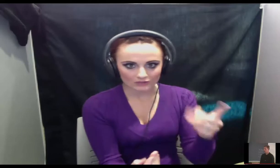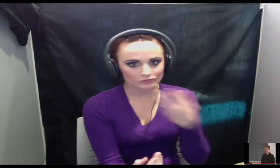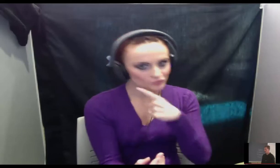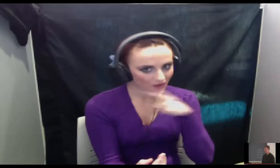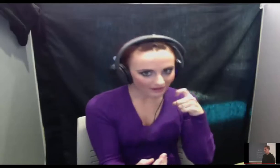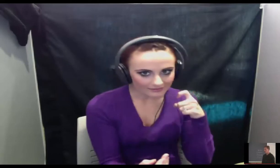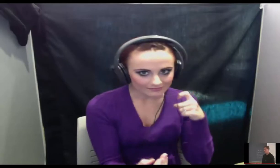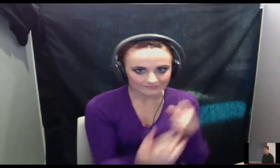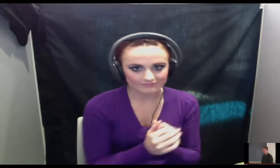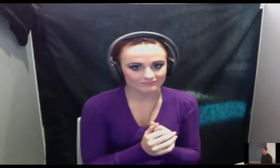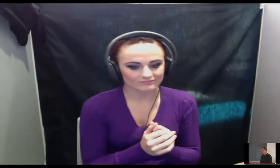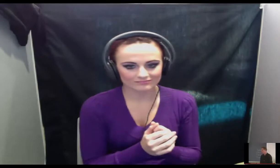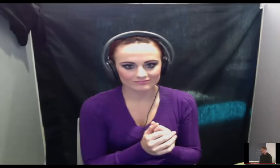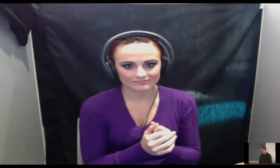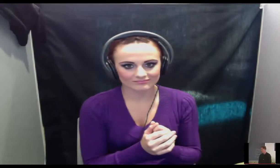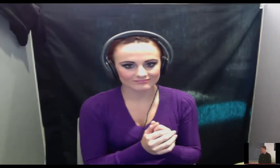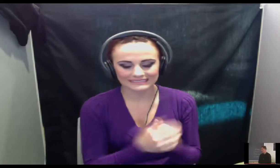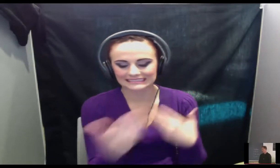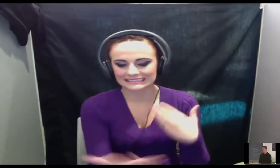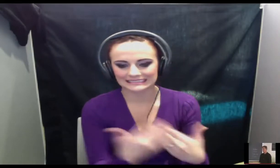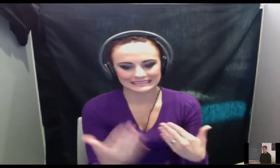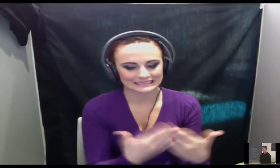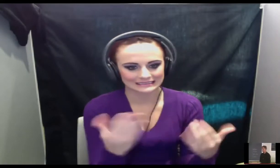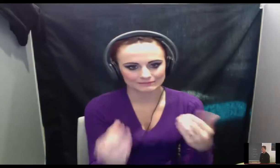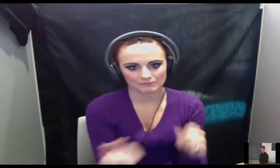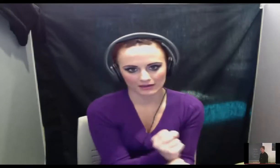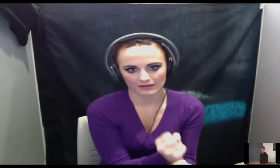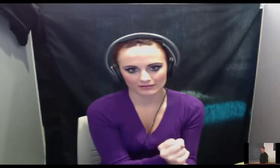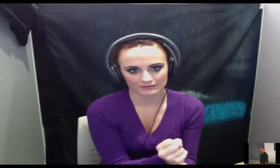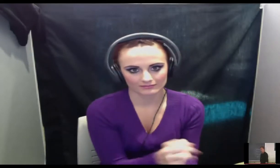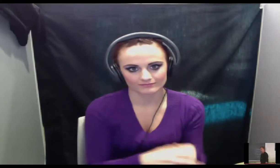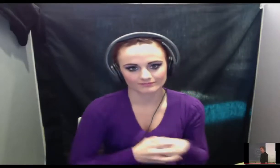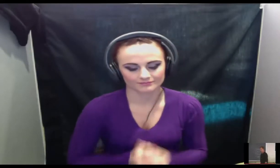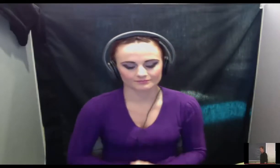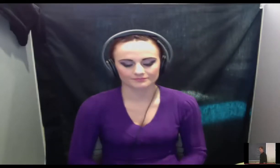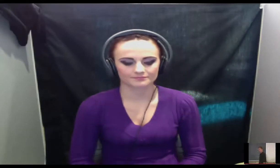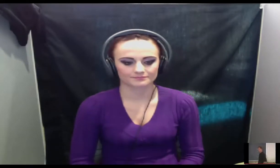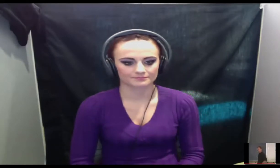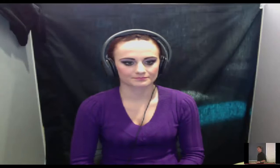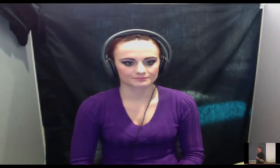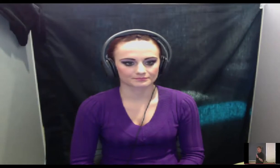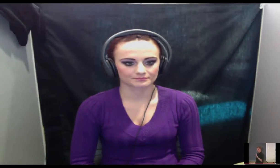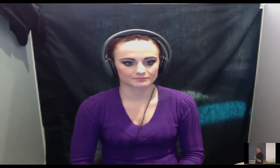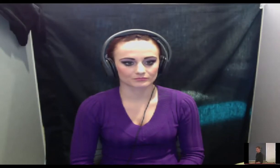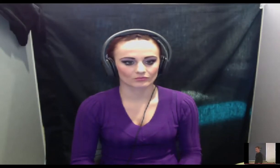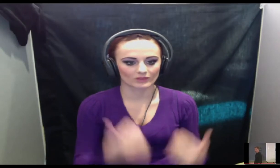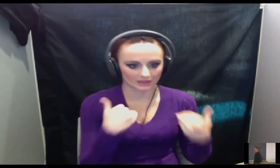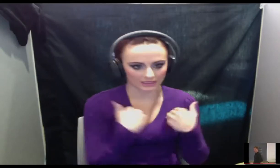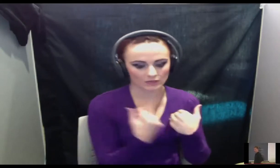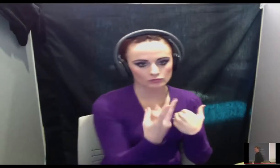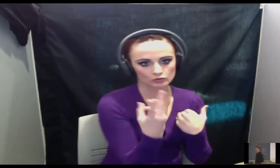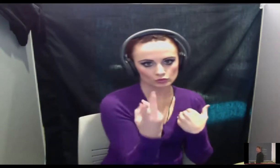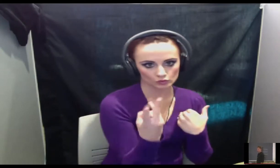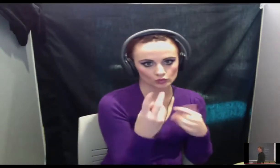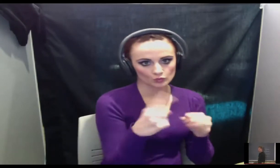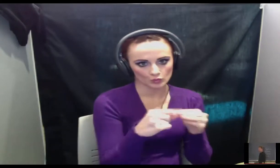it, dip it in some water, presto, changeo, wet bulb thermometer. We actually have 2 more vocabulary words